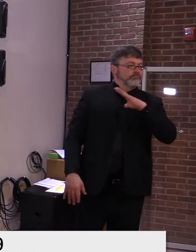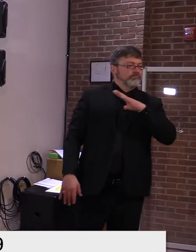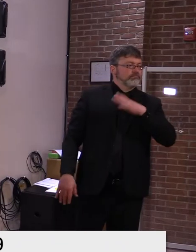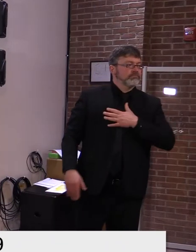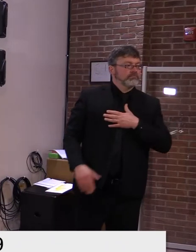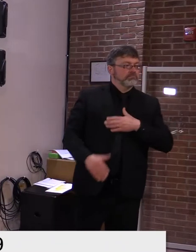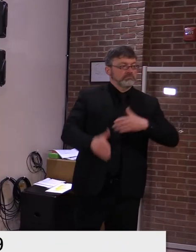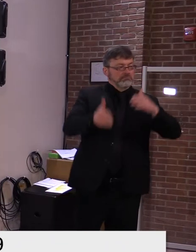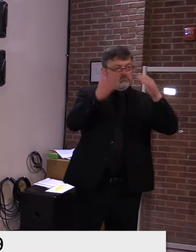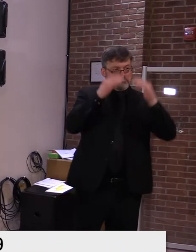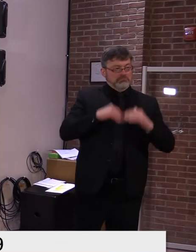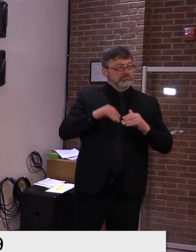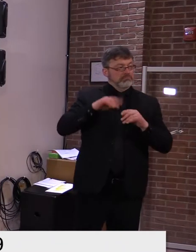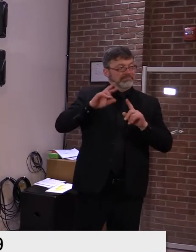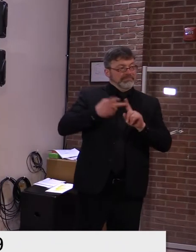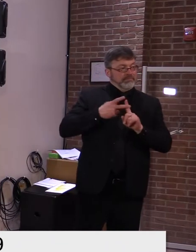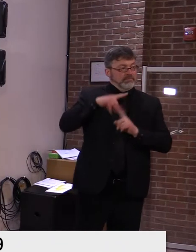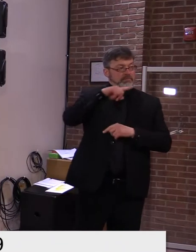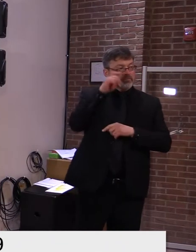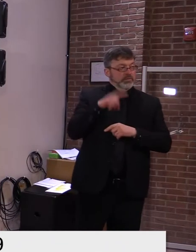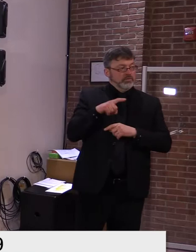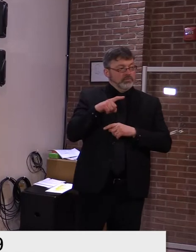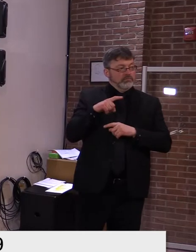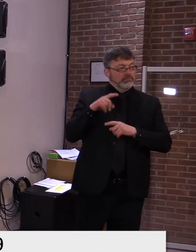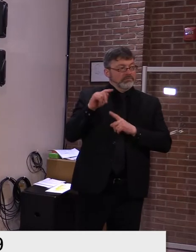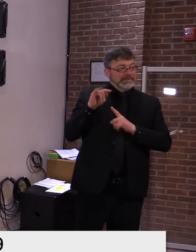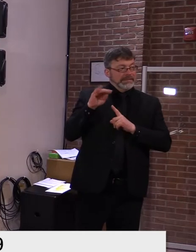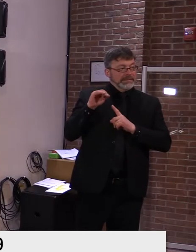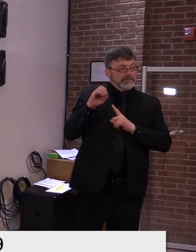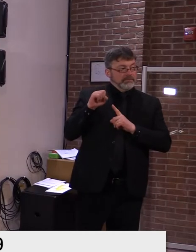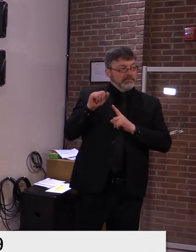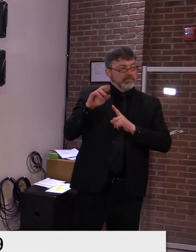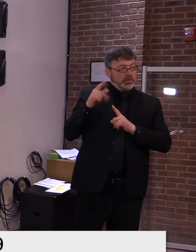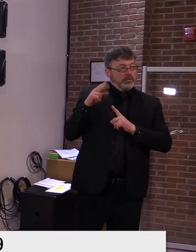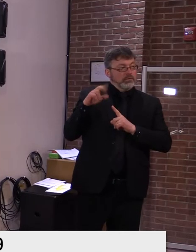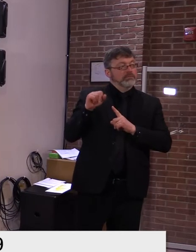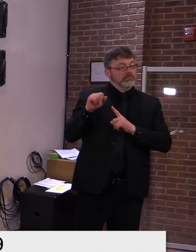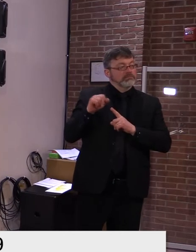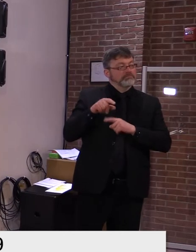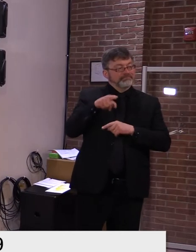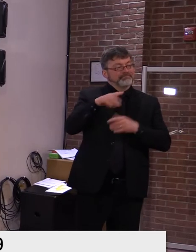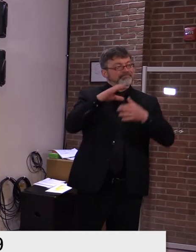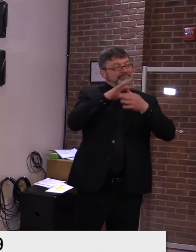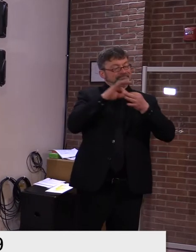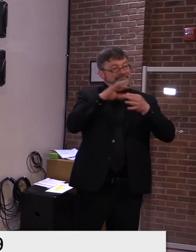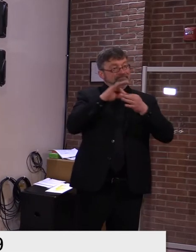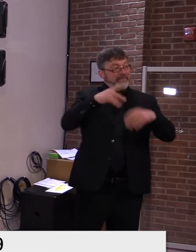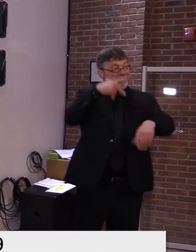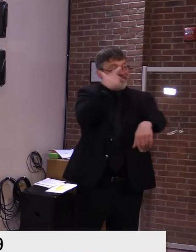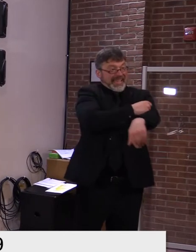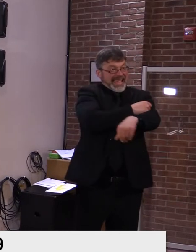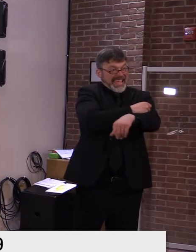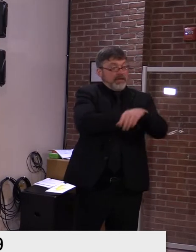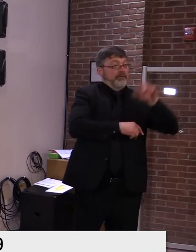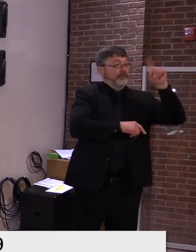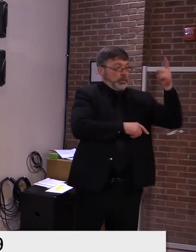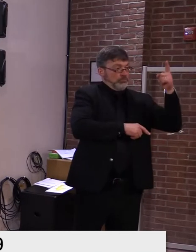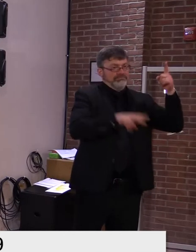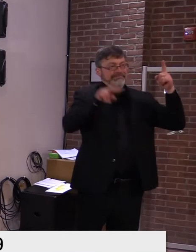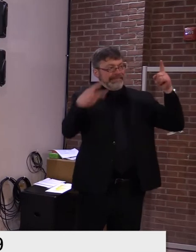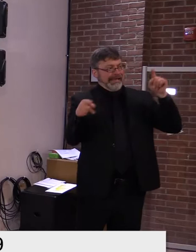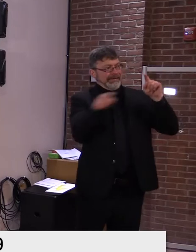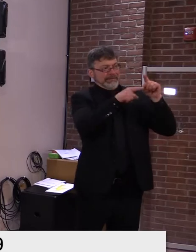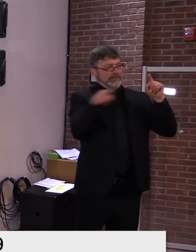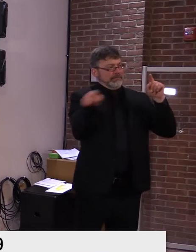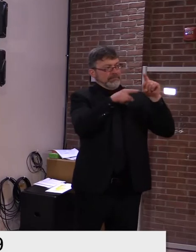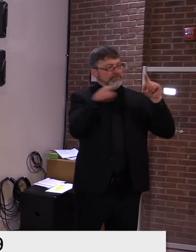go into a hospital or they go into a nursing home before they get a second shot, they're reporting issues with getting that facility to give them the second shot. Is that